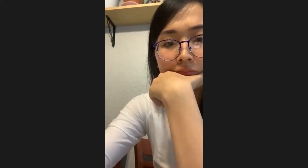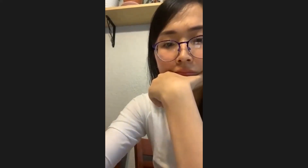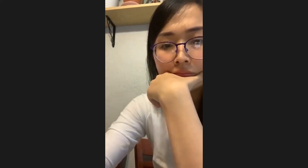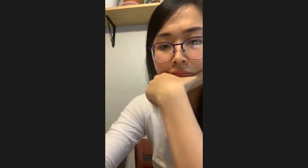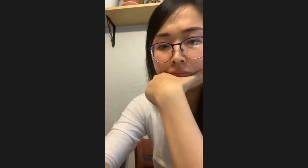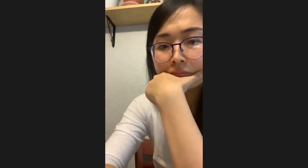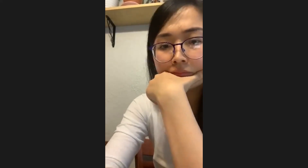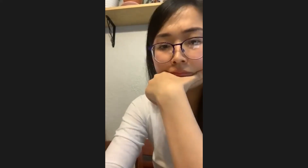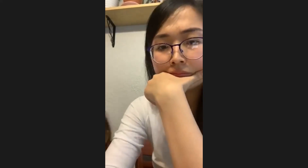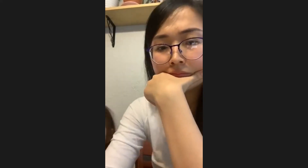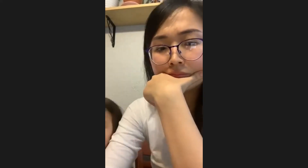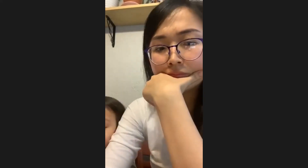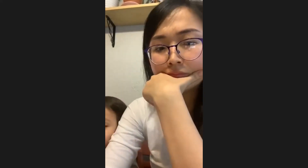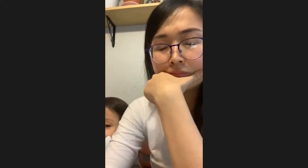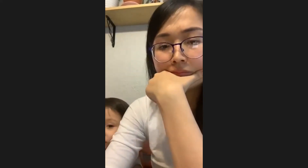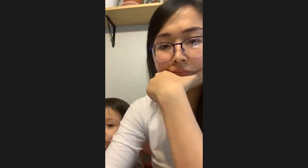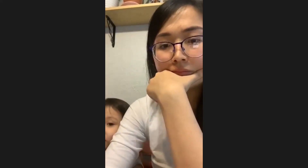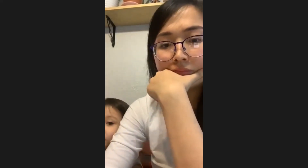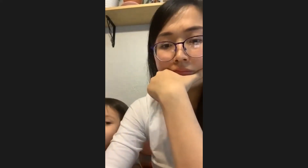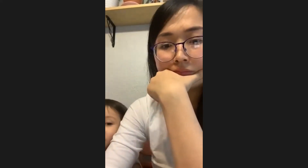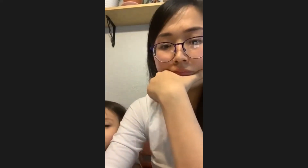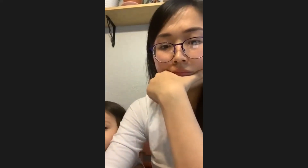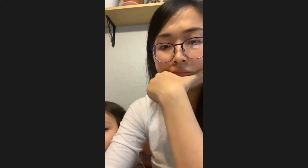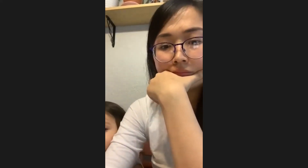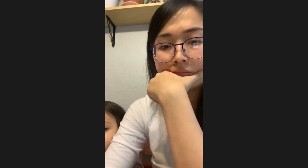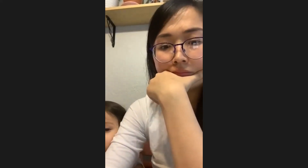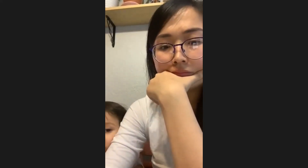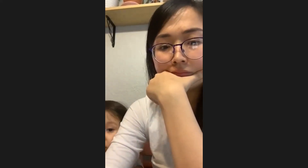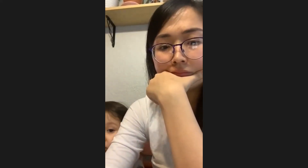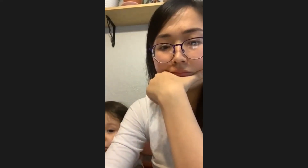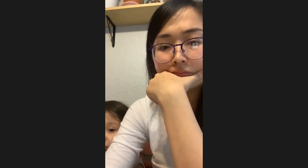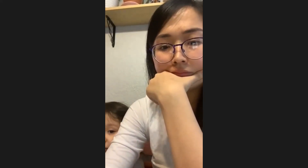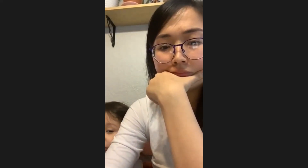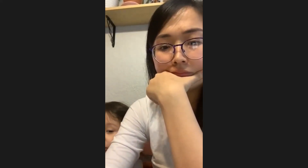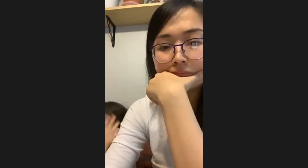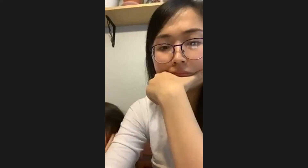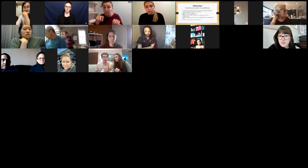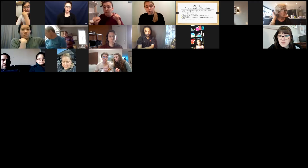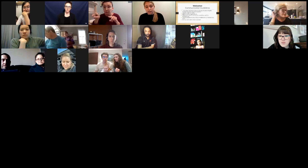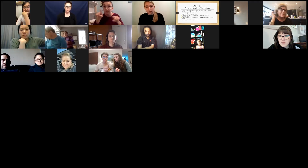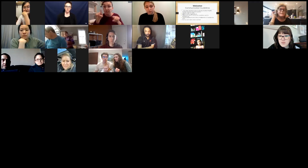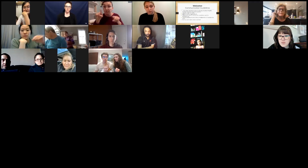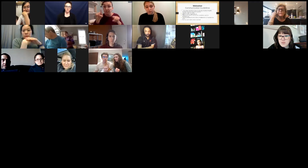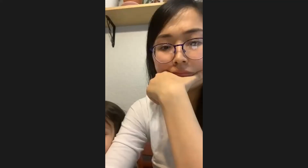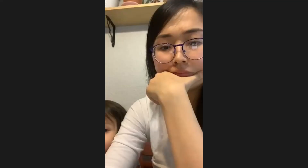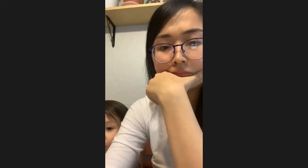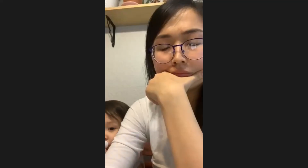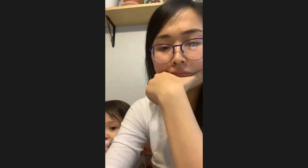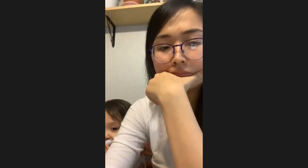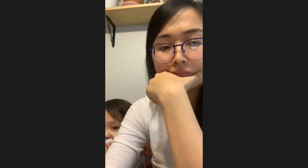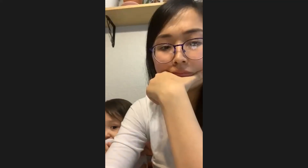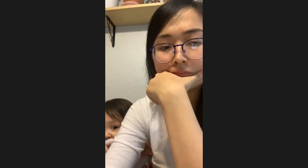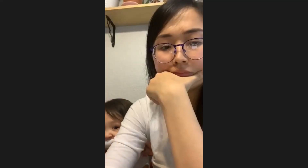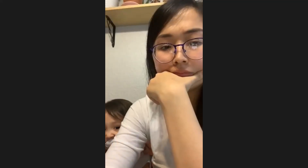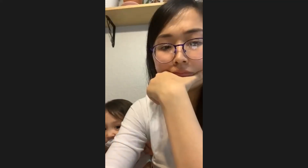Let's see. Okay, then the chat. Do we feel like the Spanish interpretation is going well? You were able to successfully